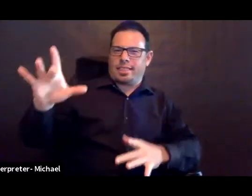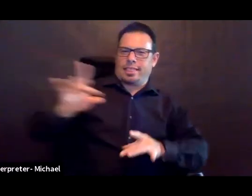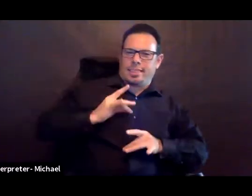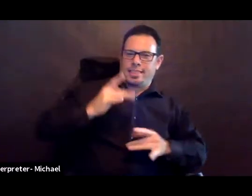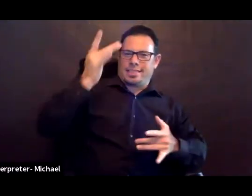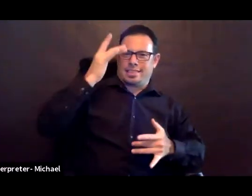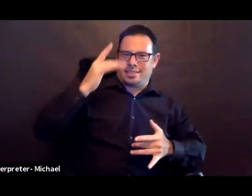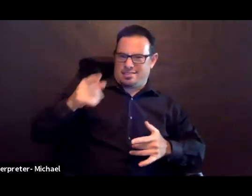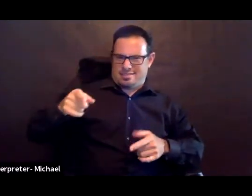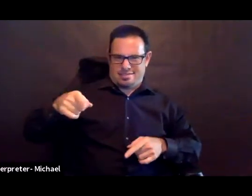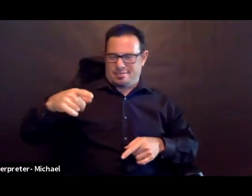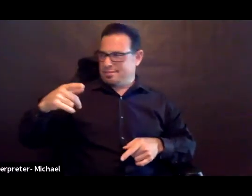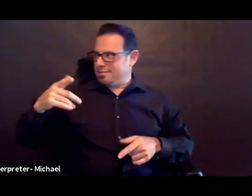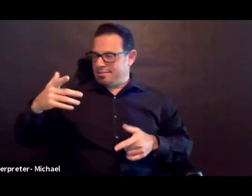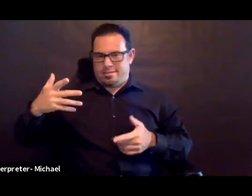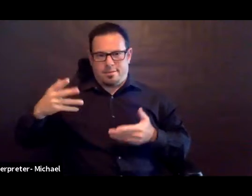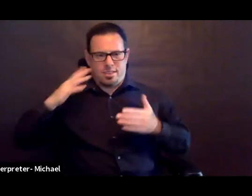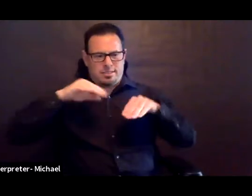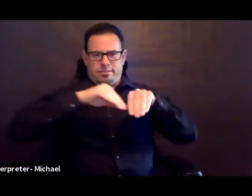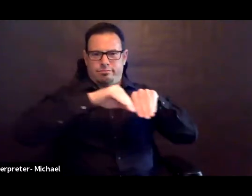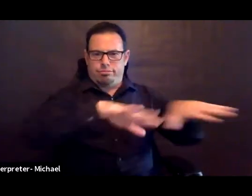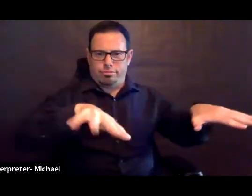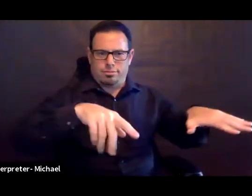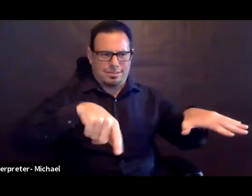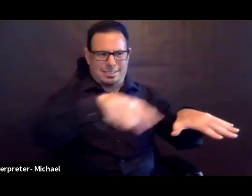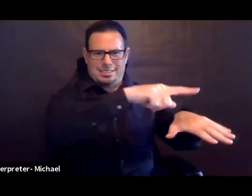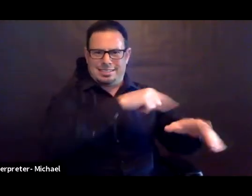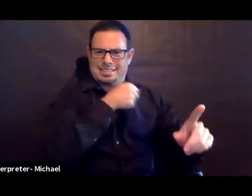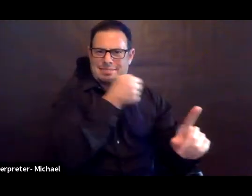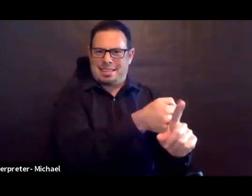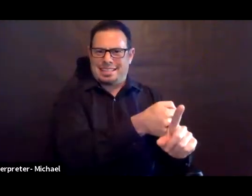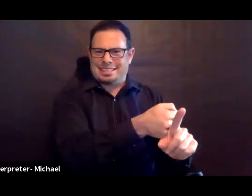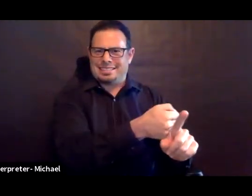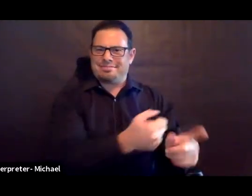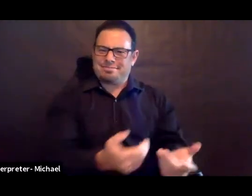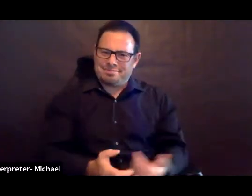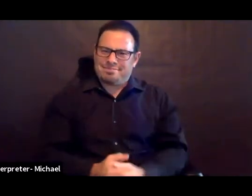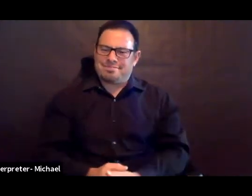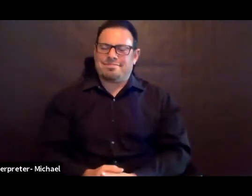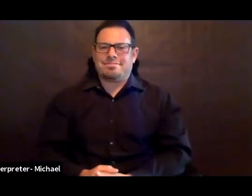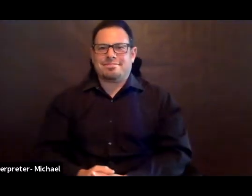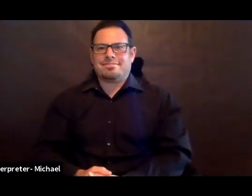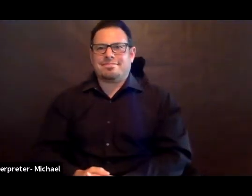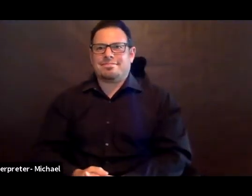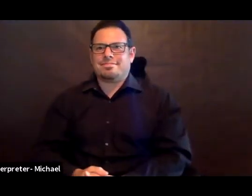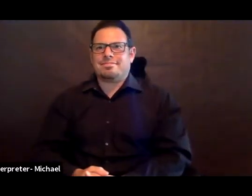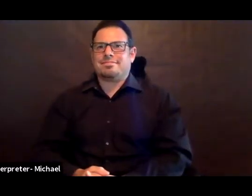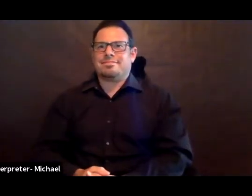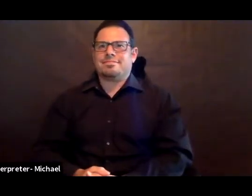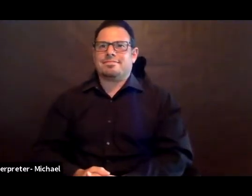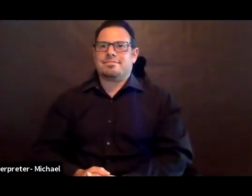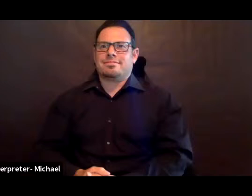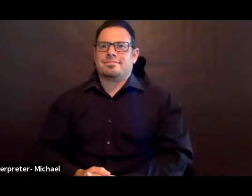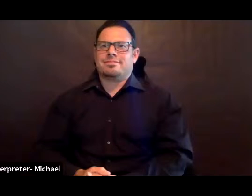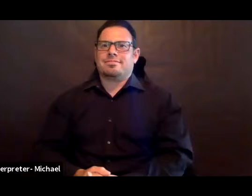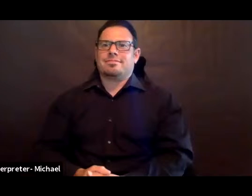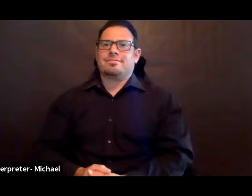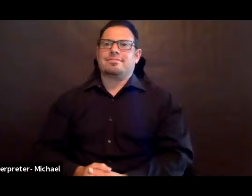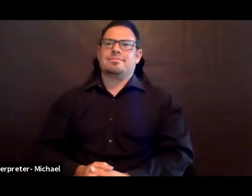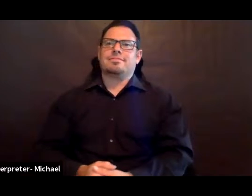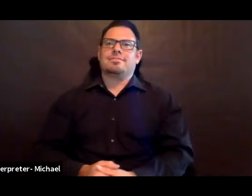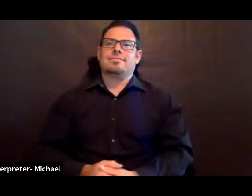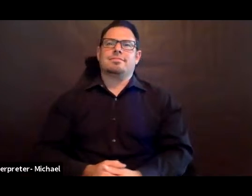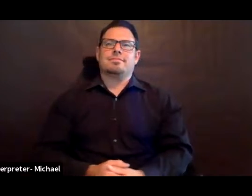that is a great way to protect yourself. For those who are vaccinated but remain concerned about what